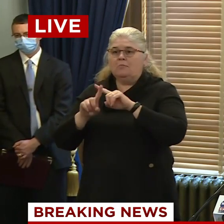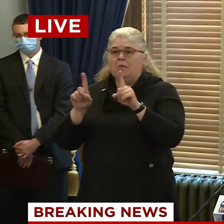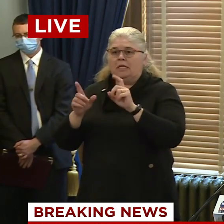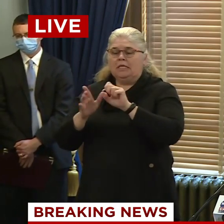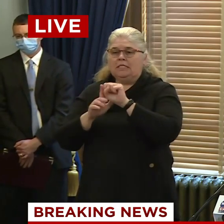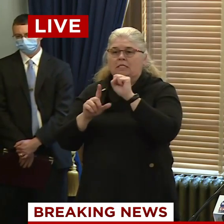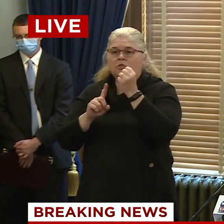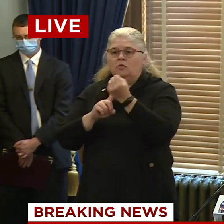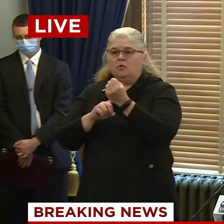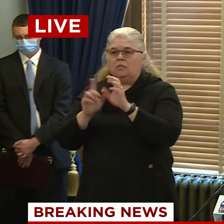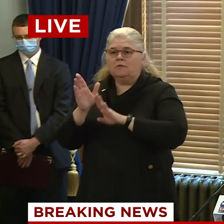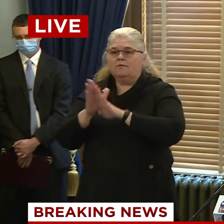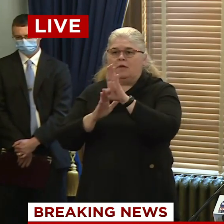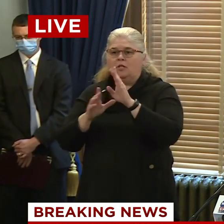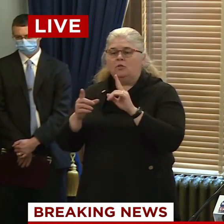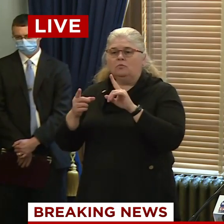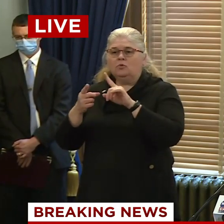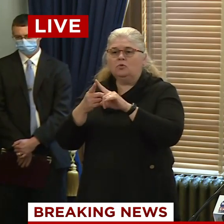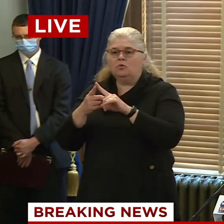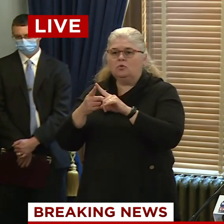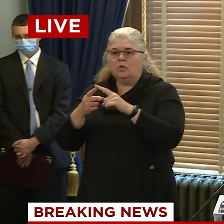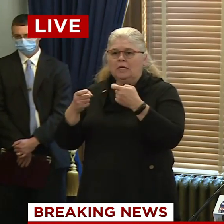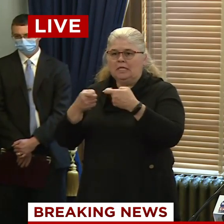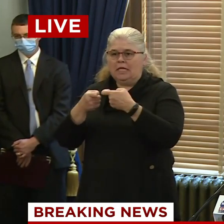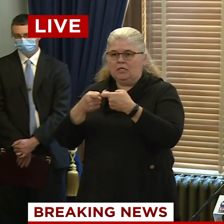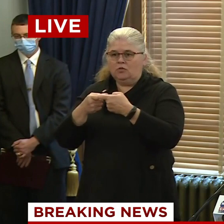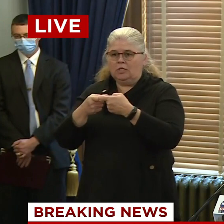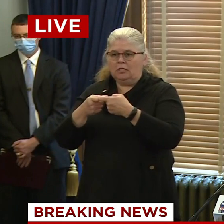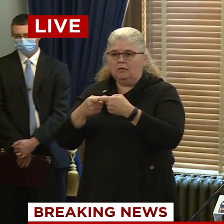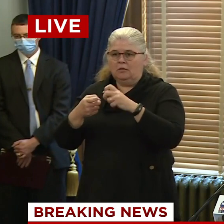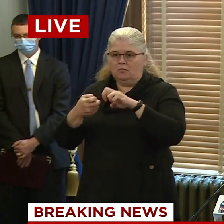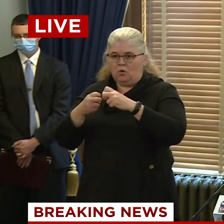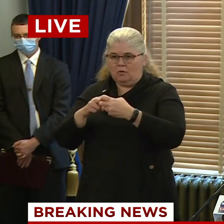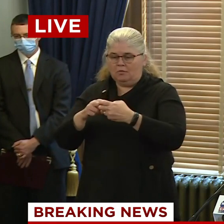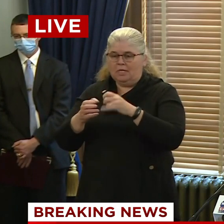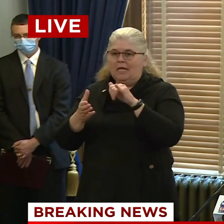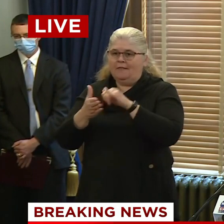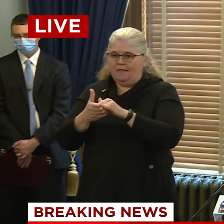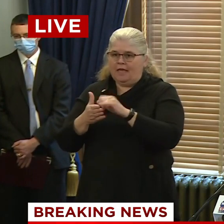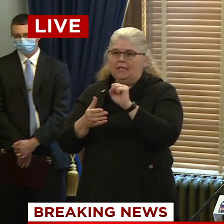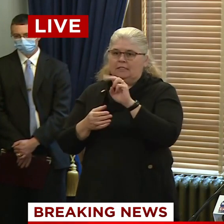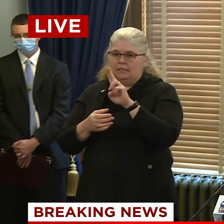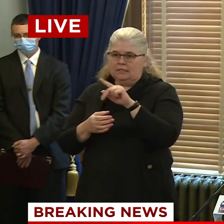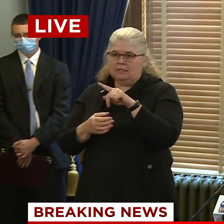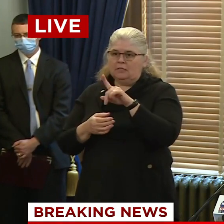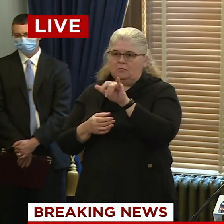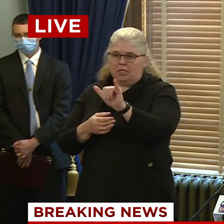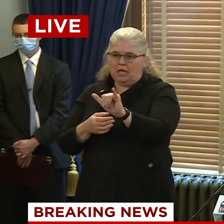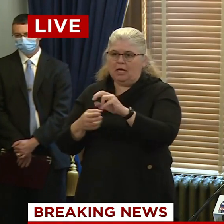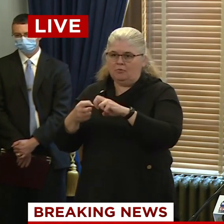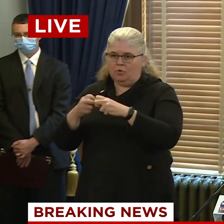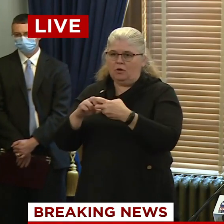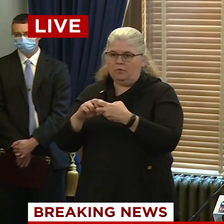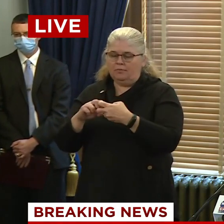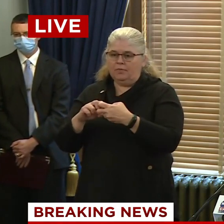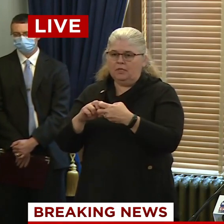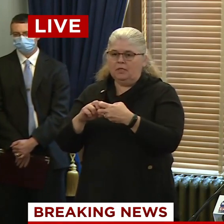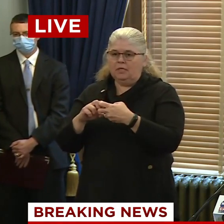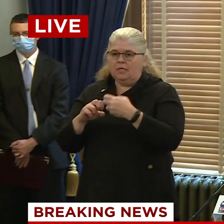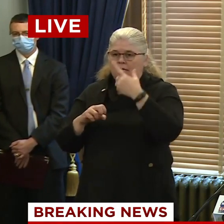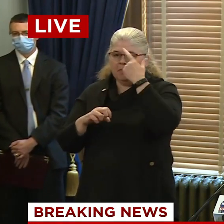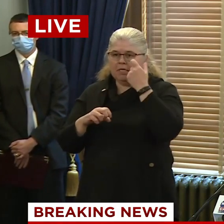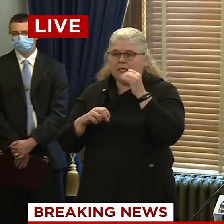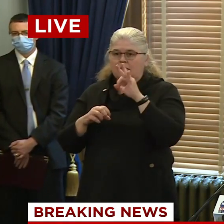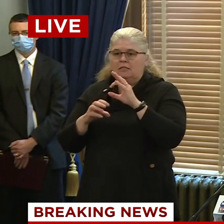then sort of developed into an electric issue, and that is a supply issue. Given the